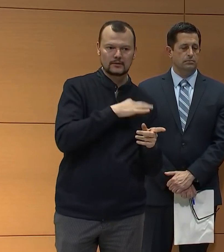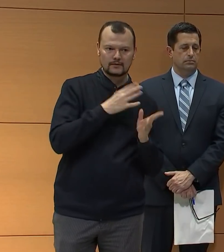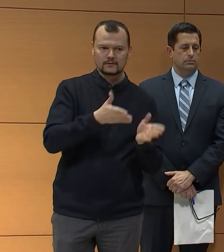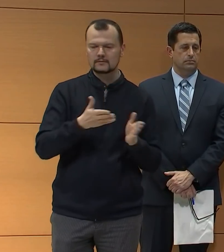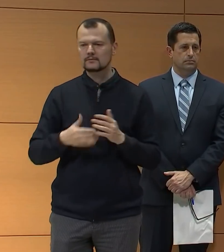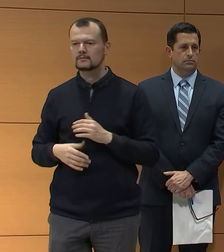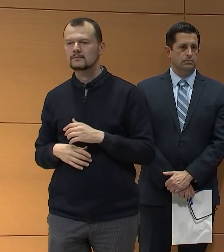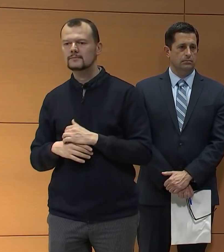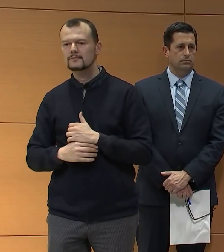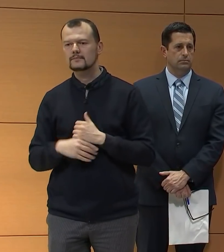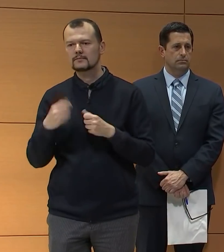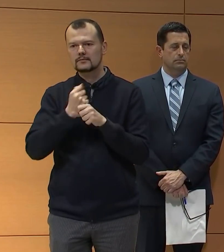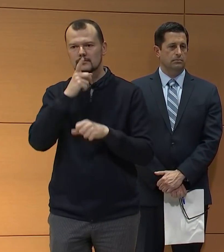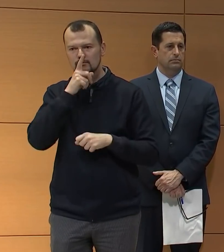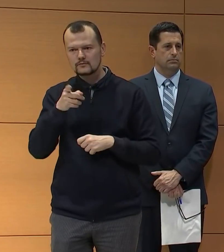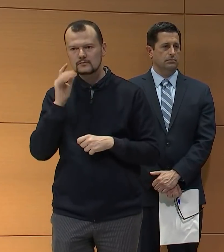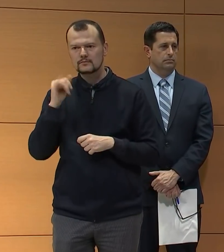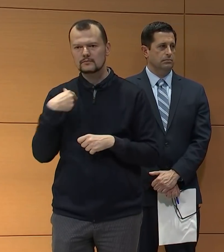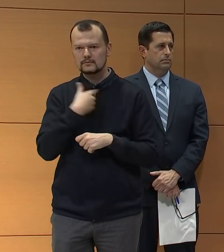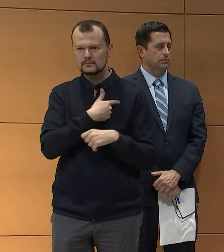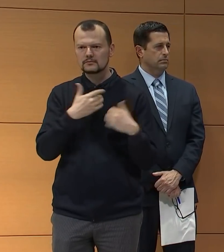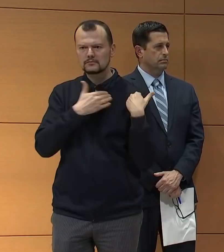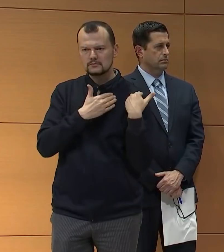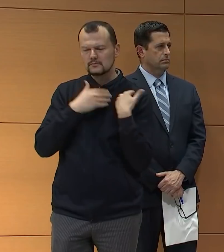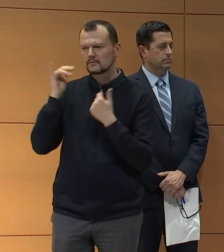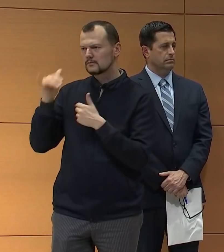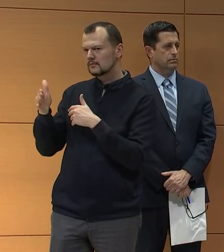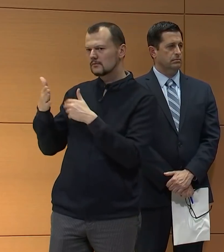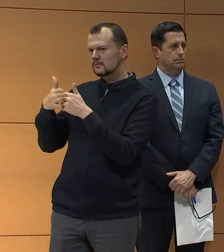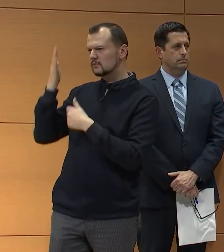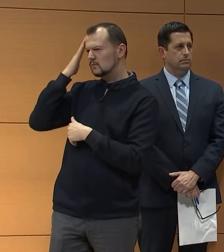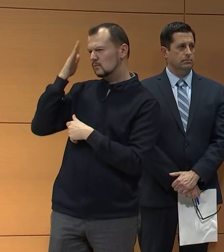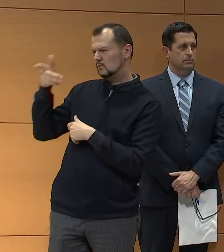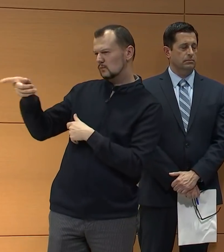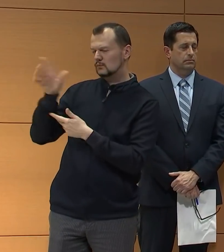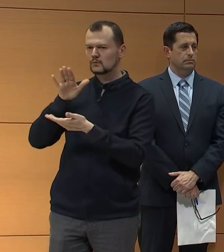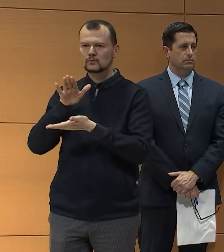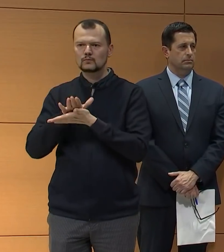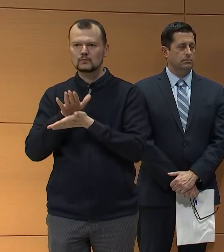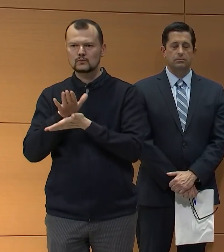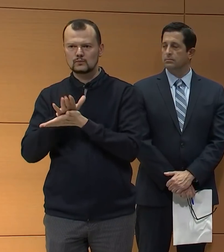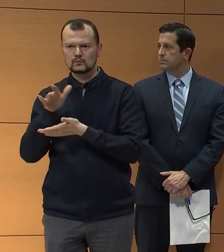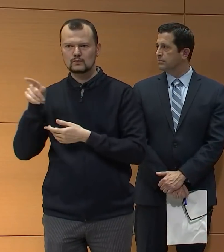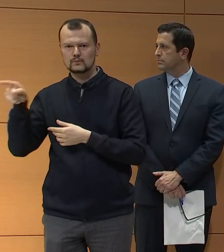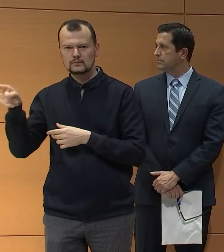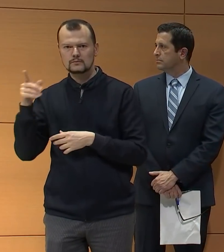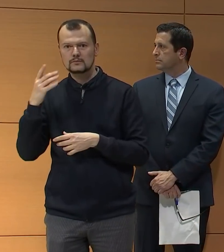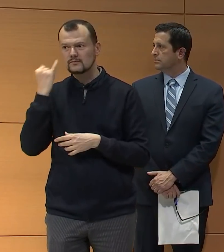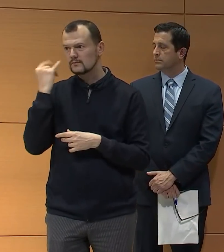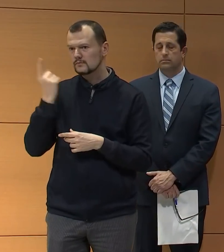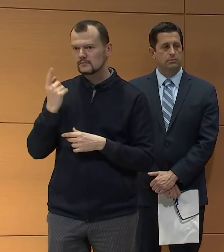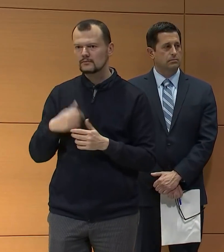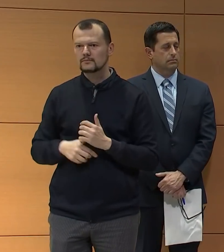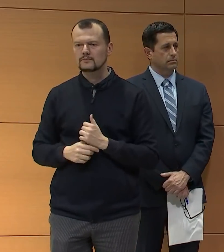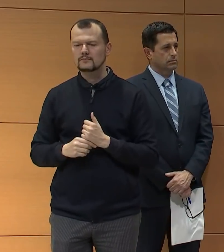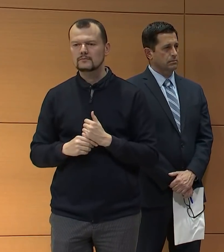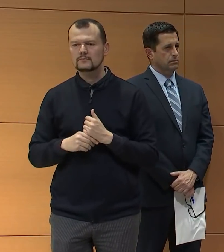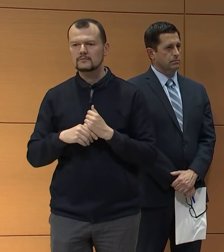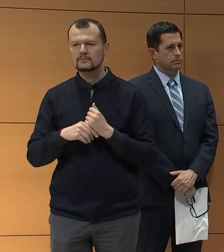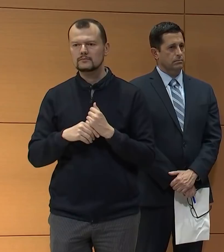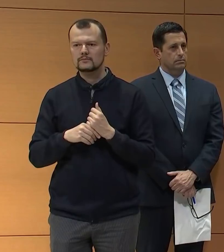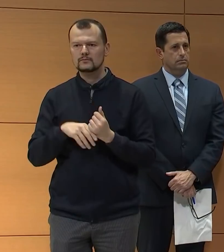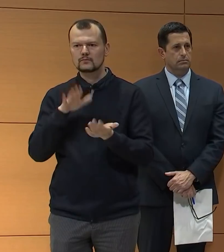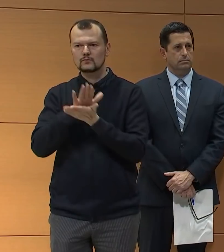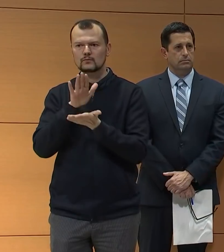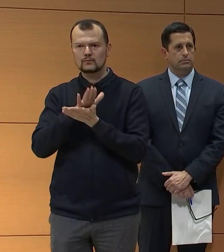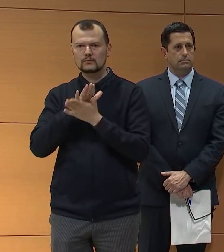school division make a decision to close their schools. Every school system has to work